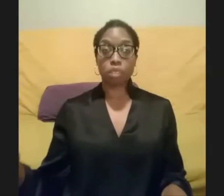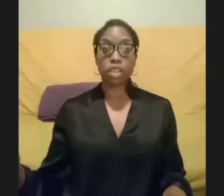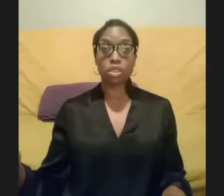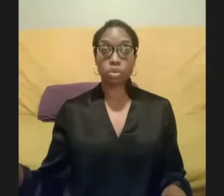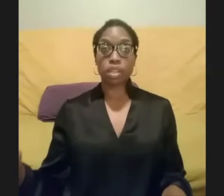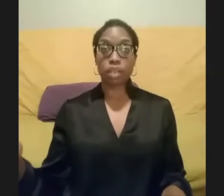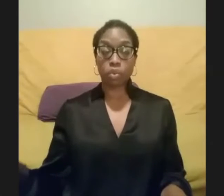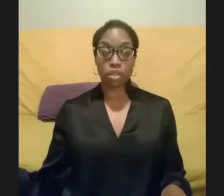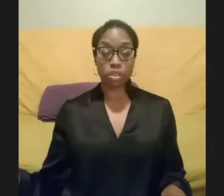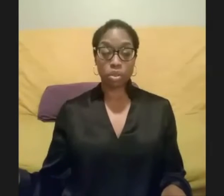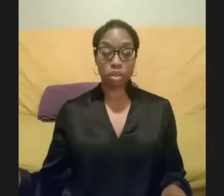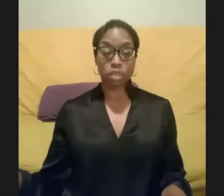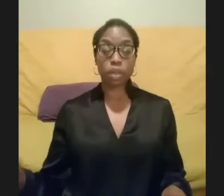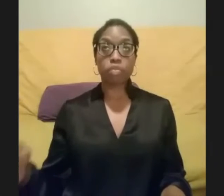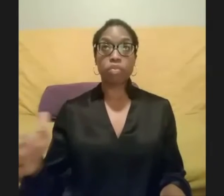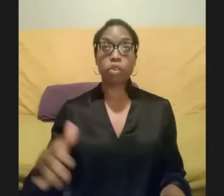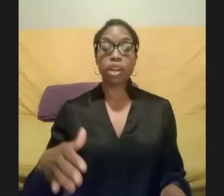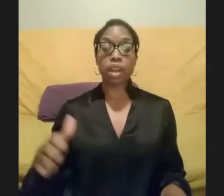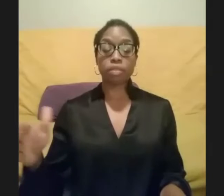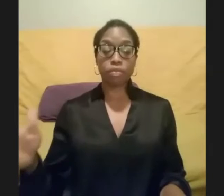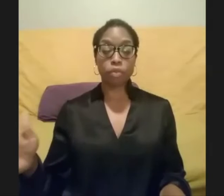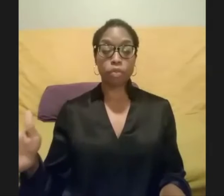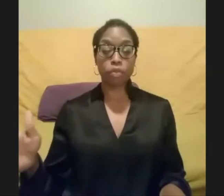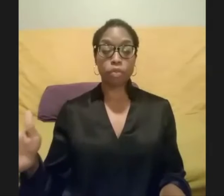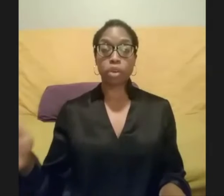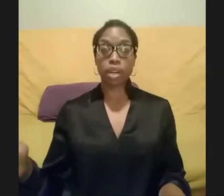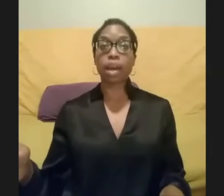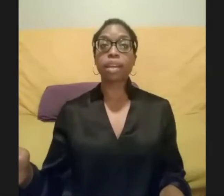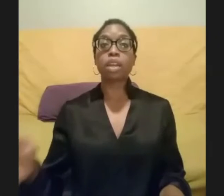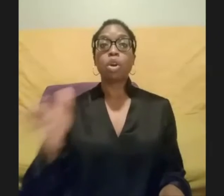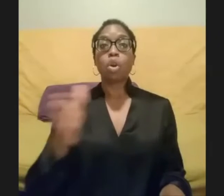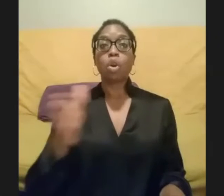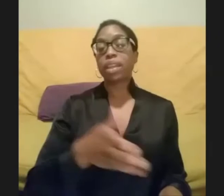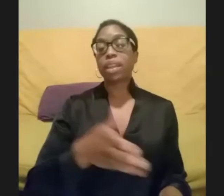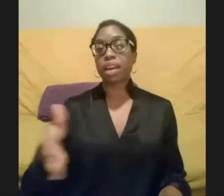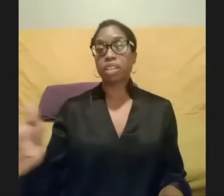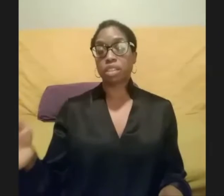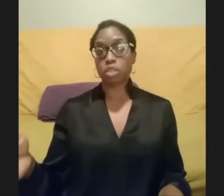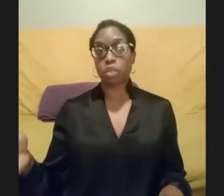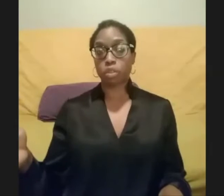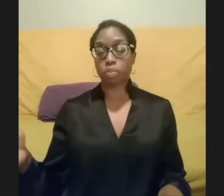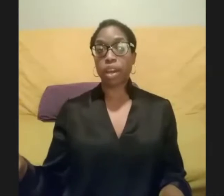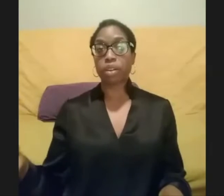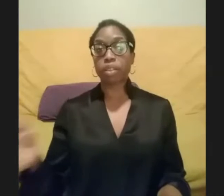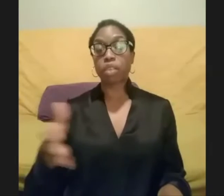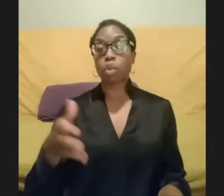being screened every 1 to 2 years. But from 40 to 49, women can have a discussion with their provider if they want to